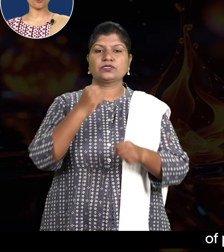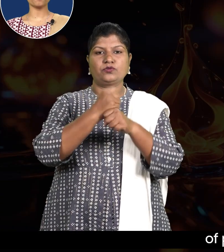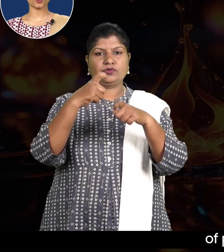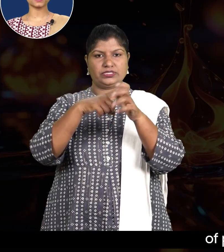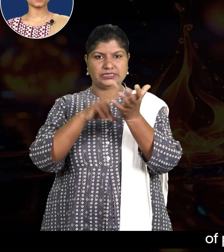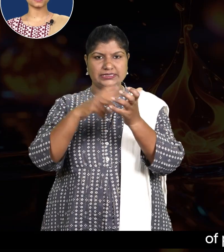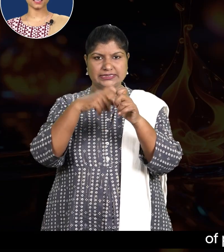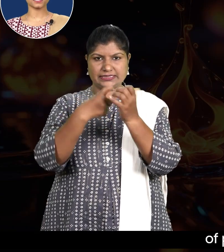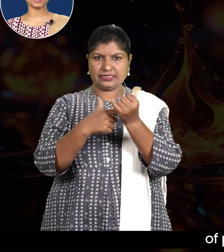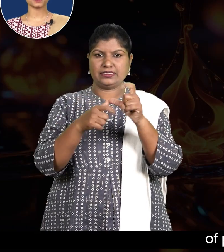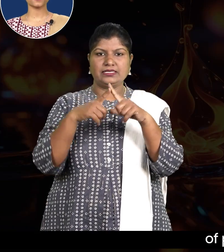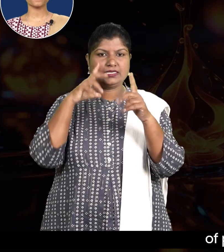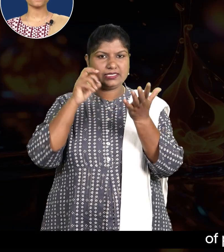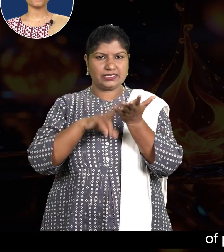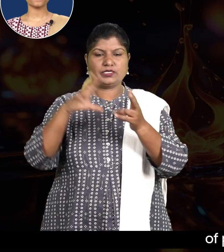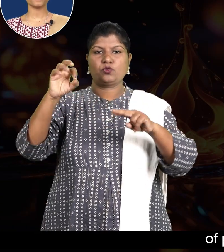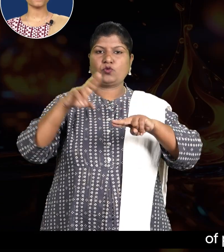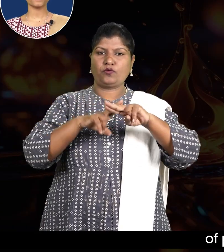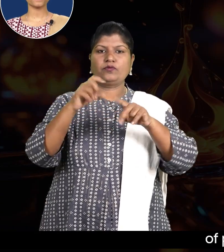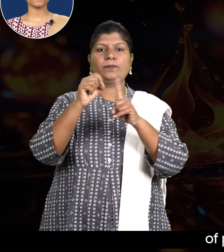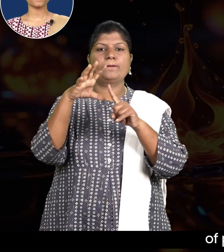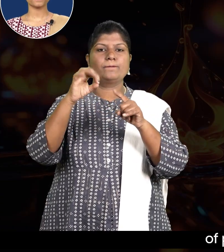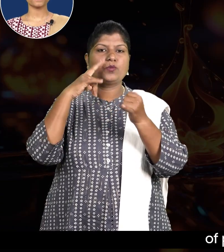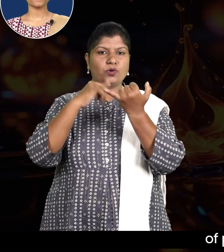Generation of poisonous gas.